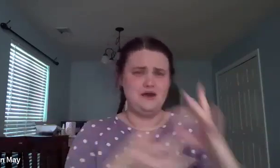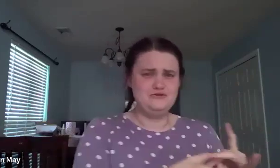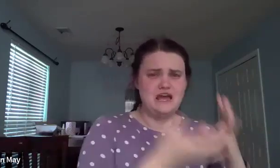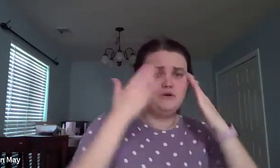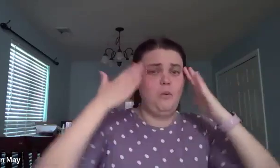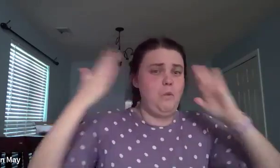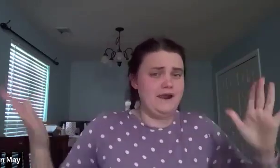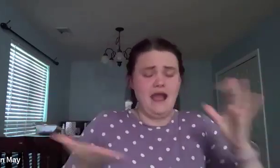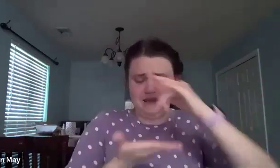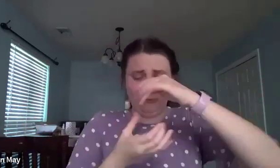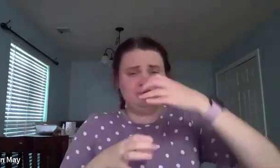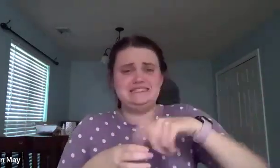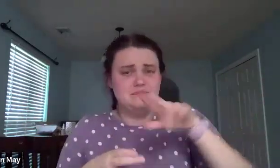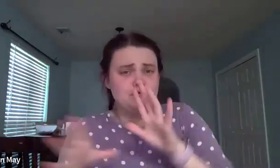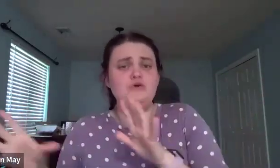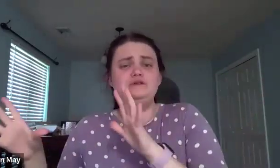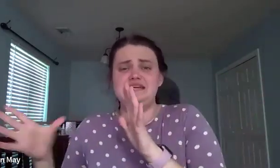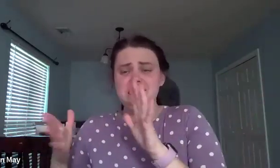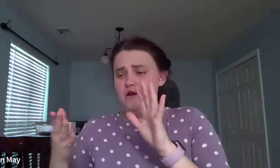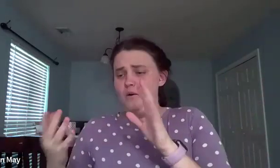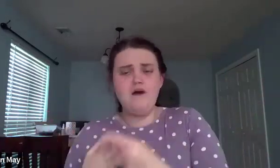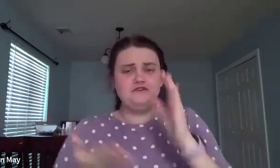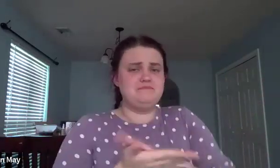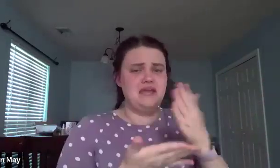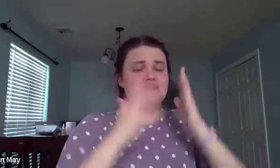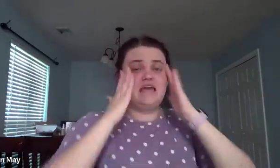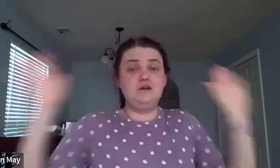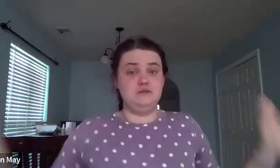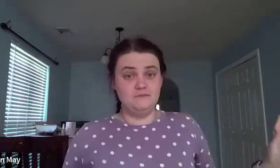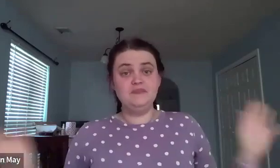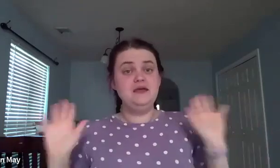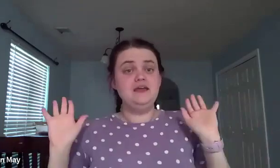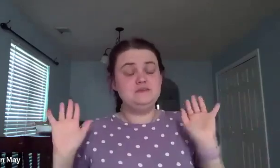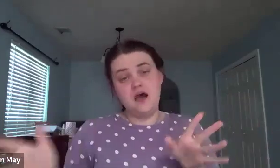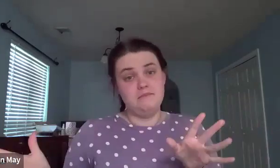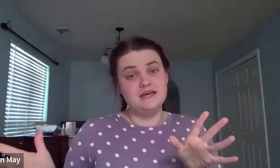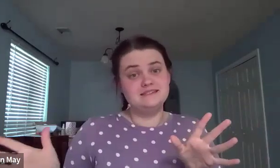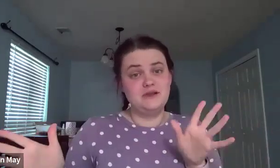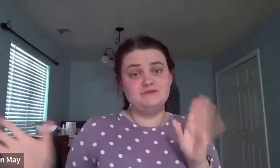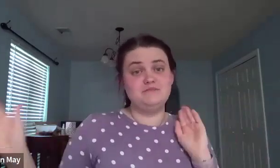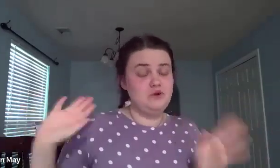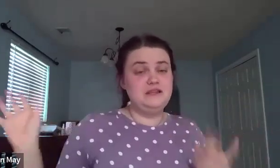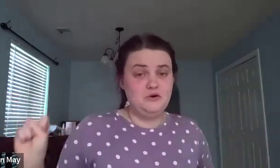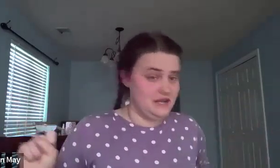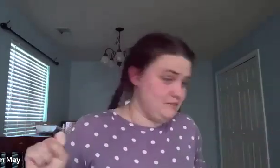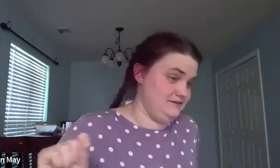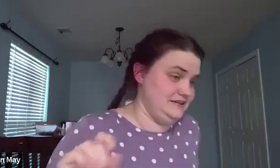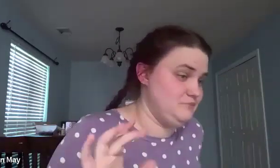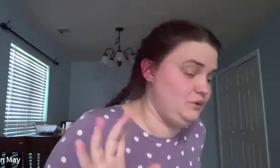toast. I don't know where I kept going with cinnamon rolls and waffles and pancakes. I don't know. It was a hot mess. Okay. It was an early morning apparently, but we